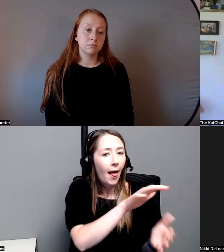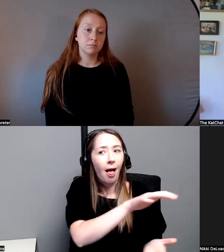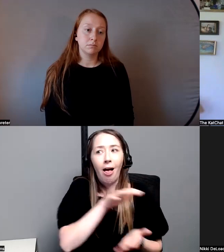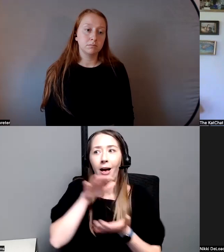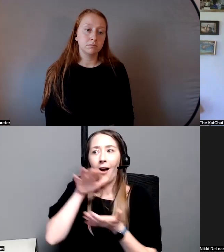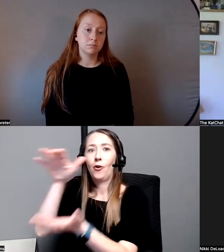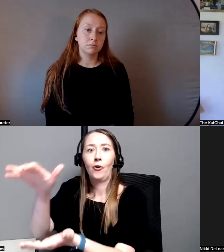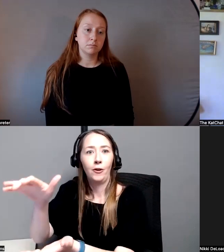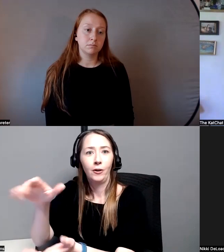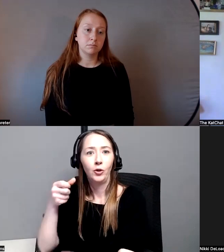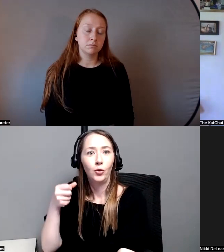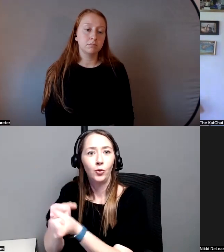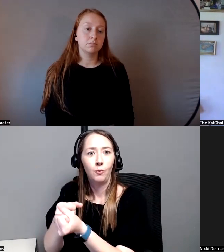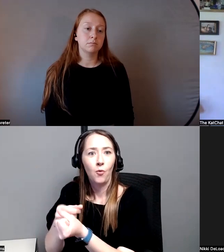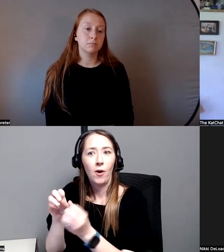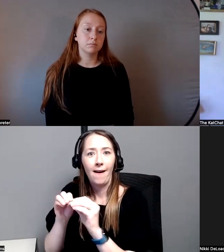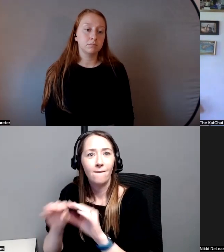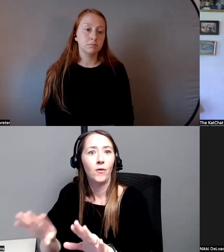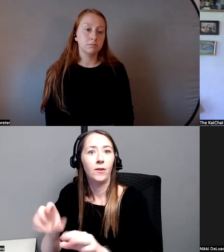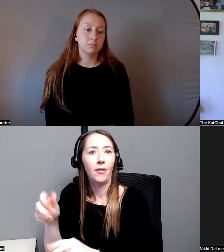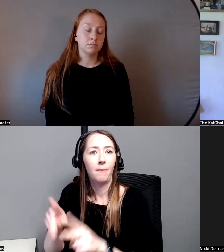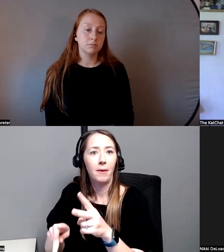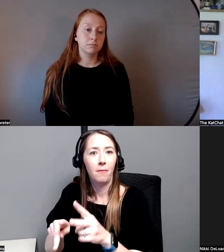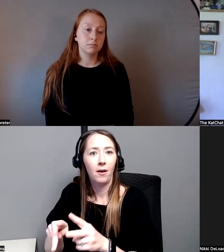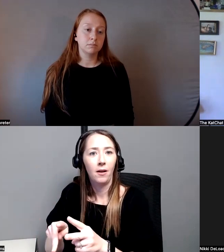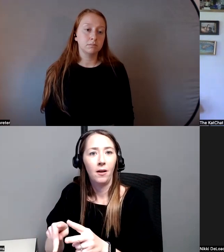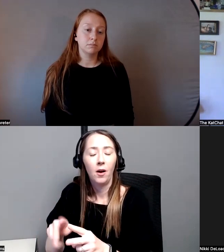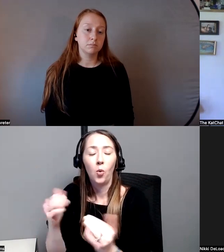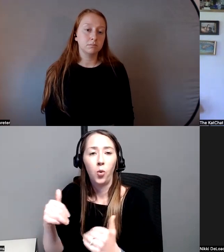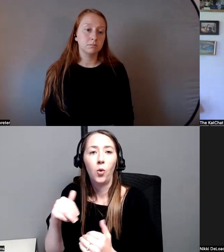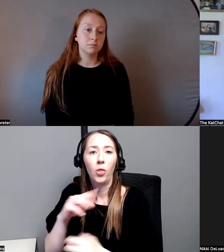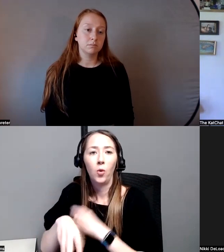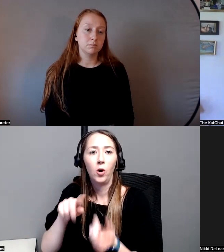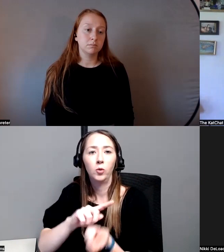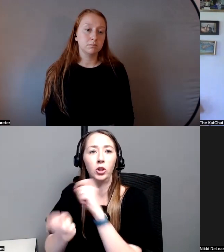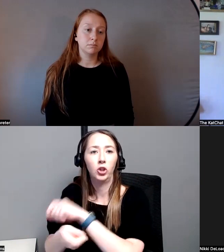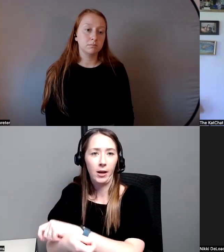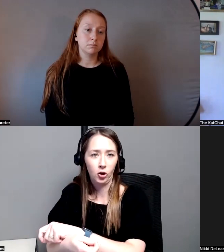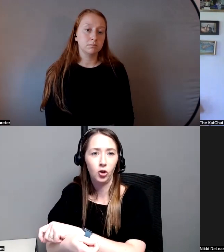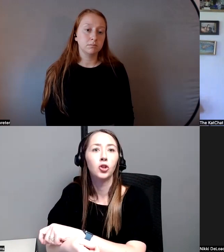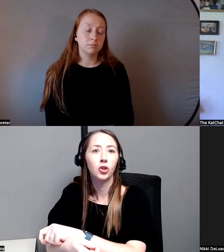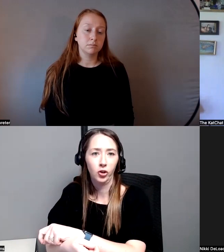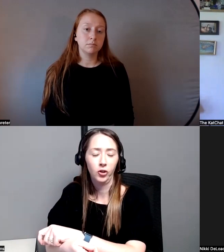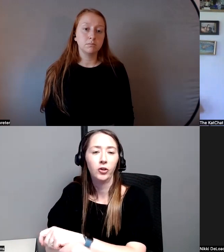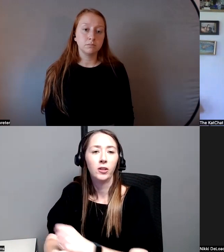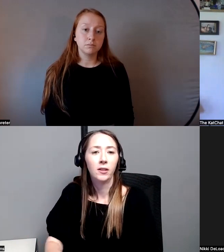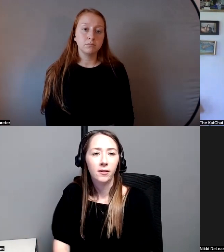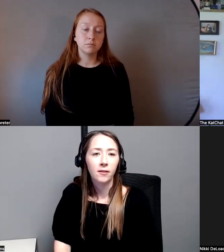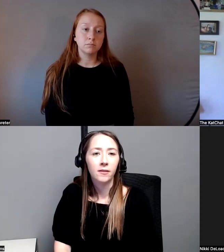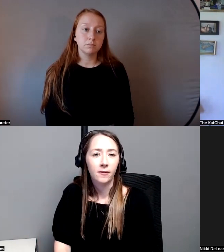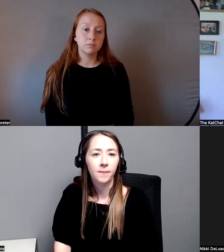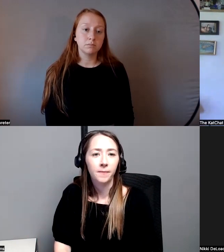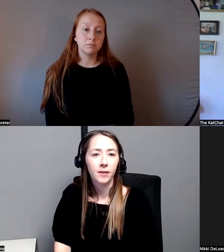I show up for other people? We would change the world. You know, so it is something that